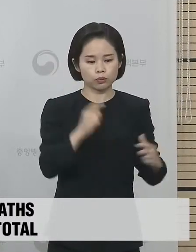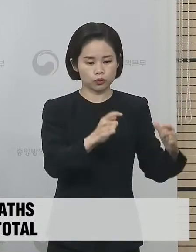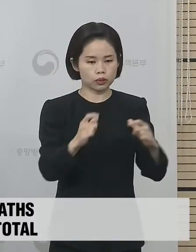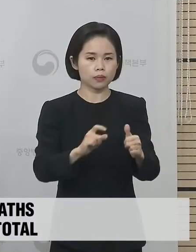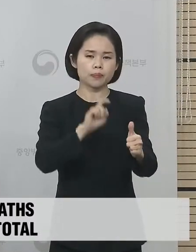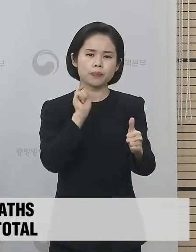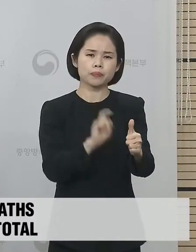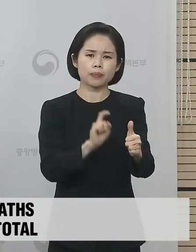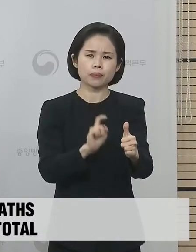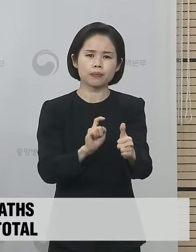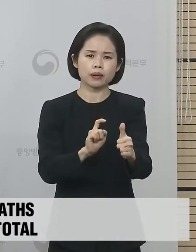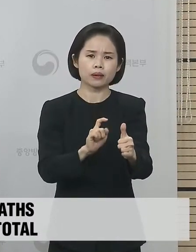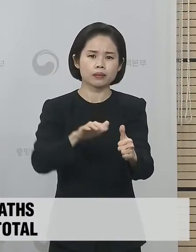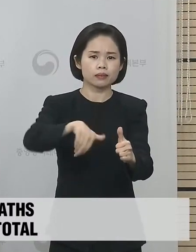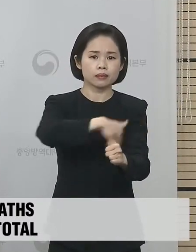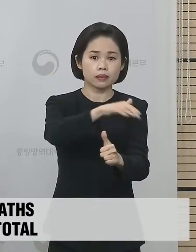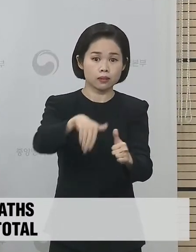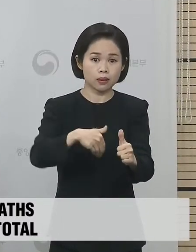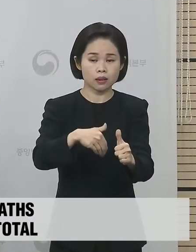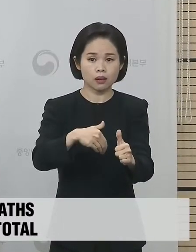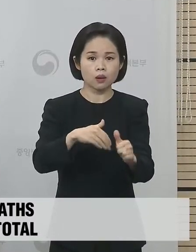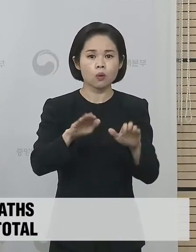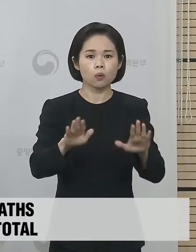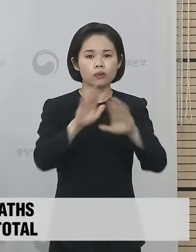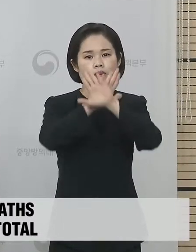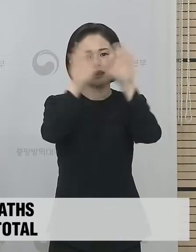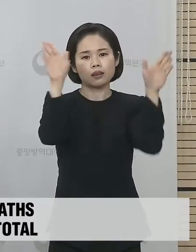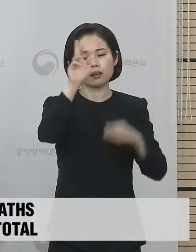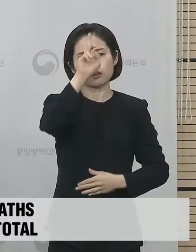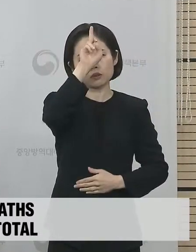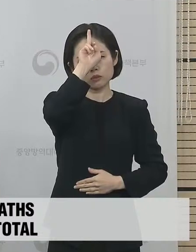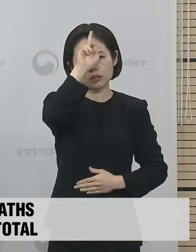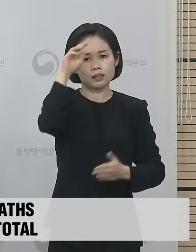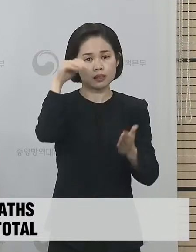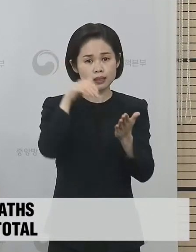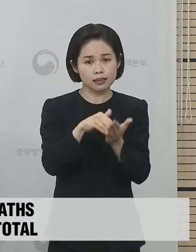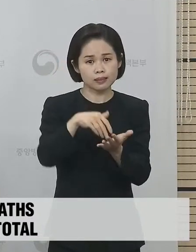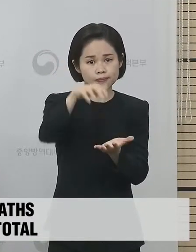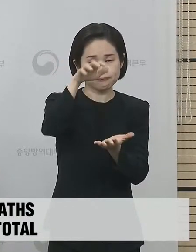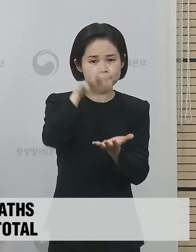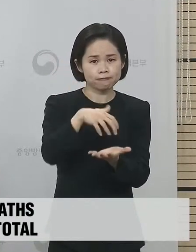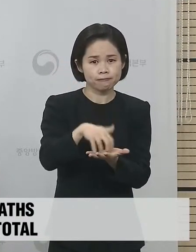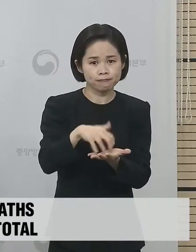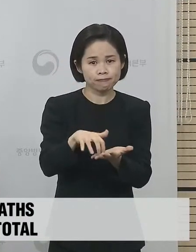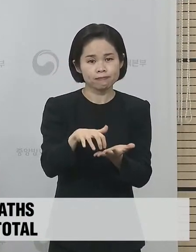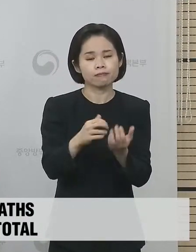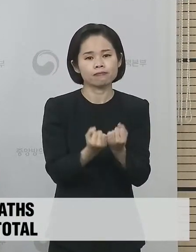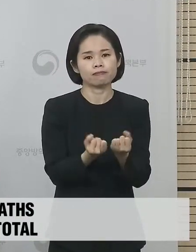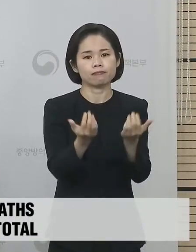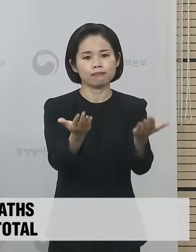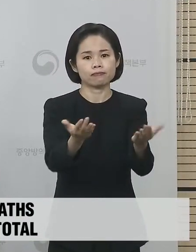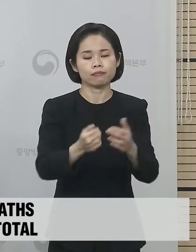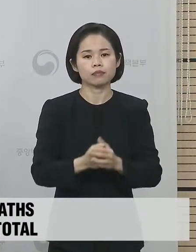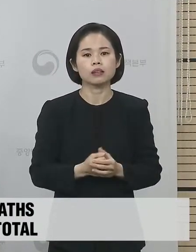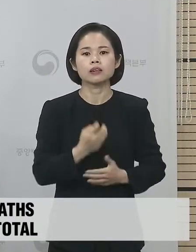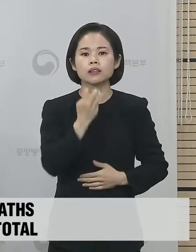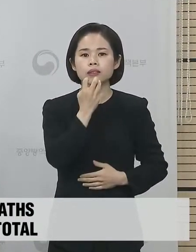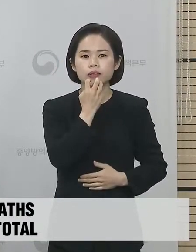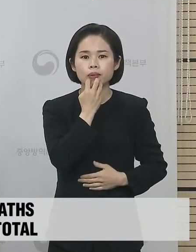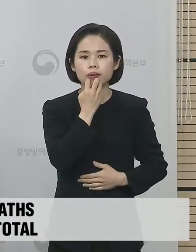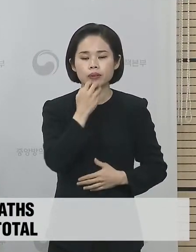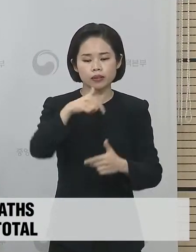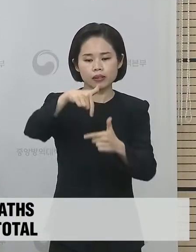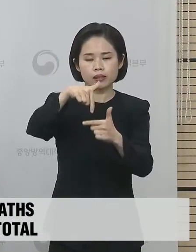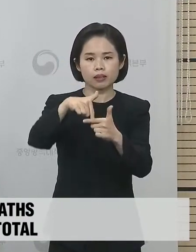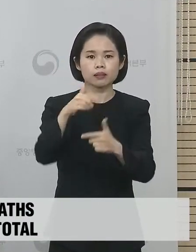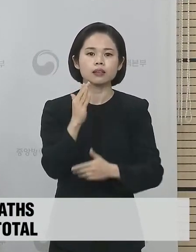And let us now look at the major updates of COVID-19 infections here in South Korea by region. First of all, starting from